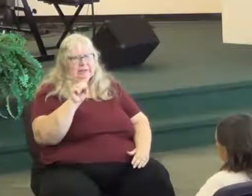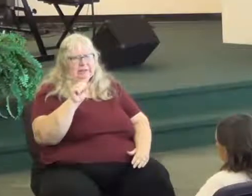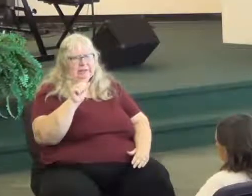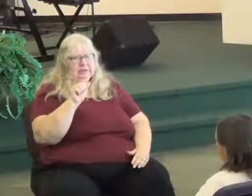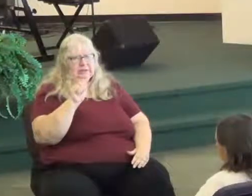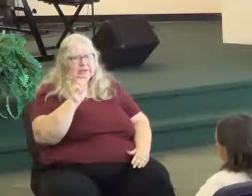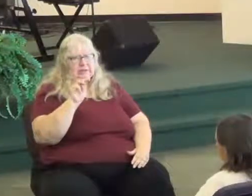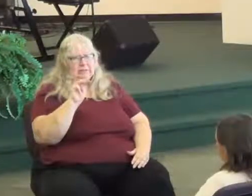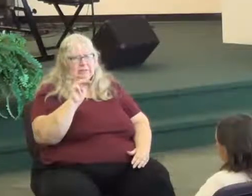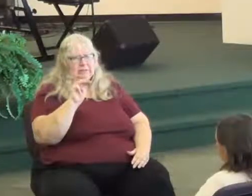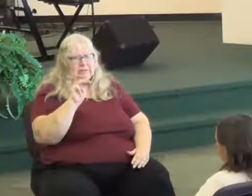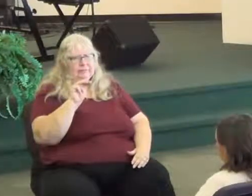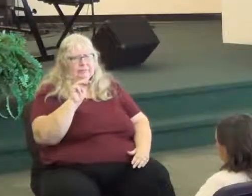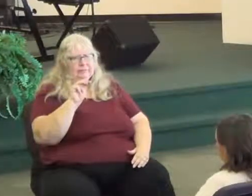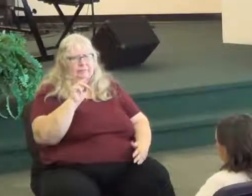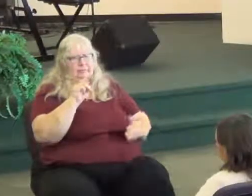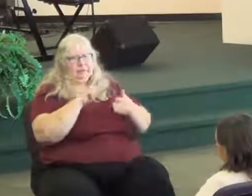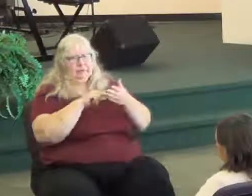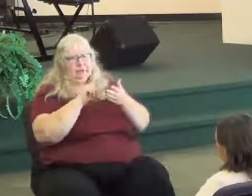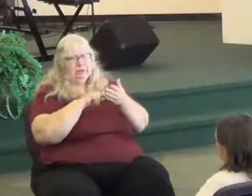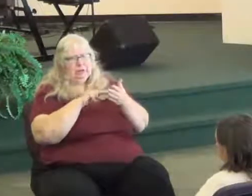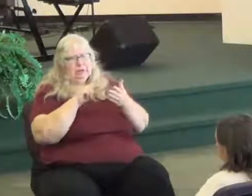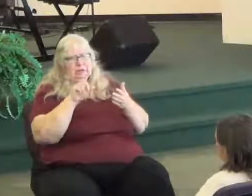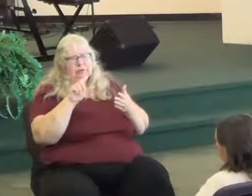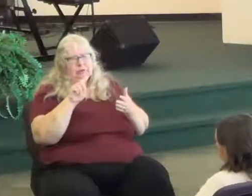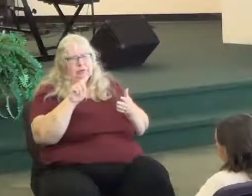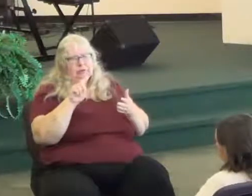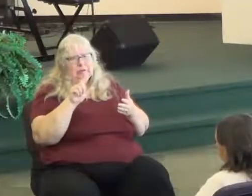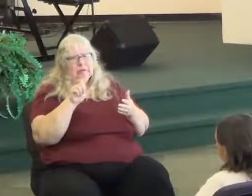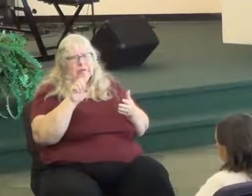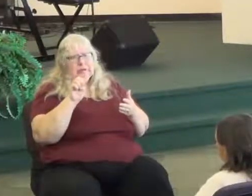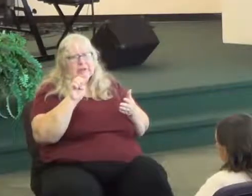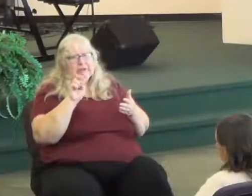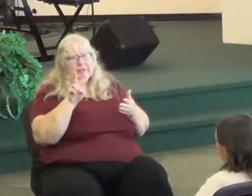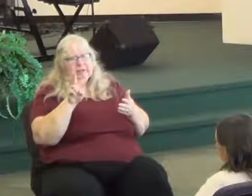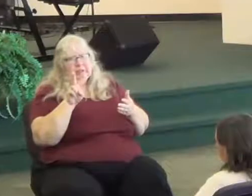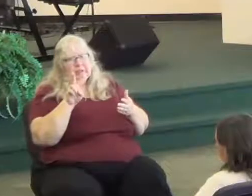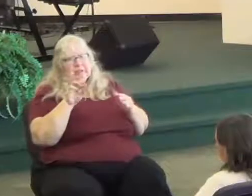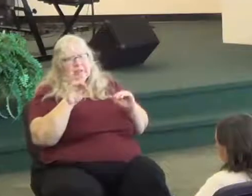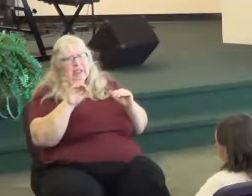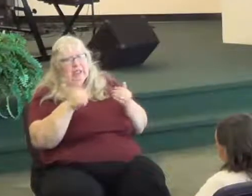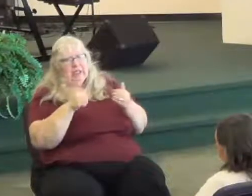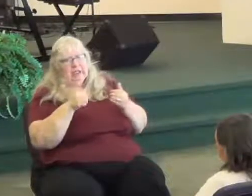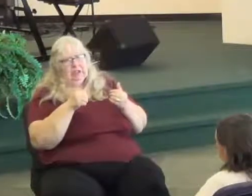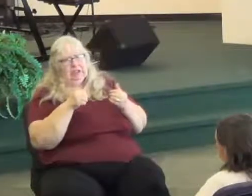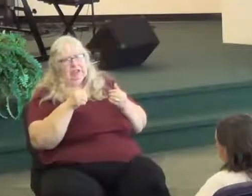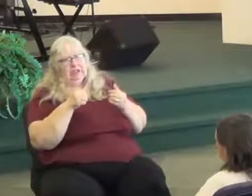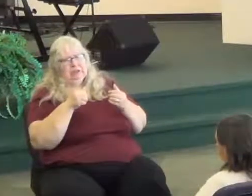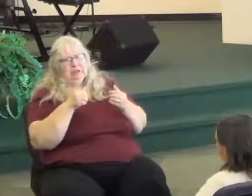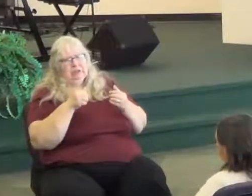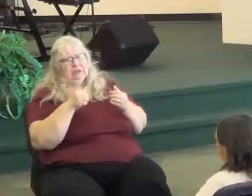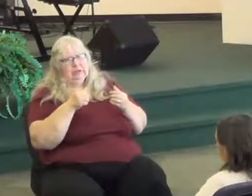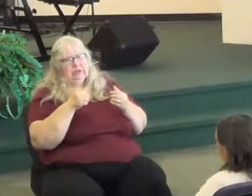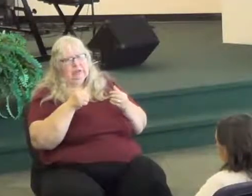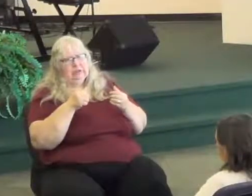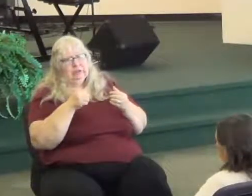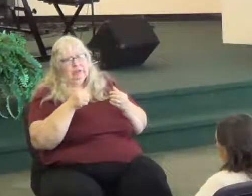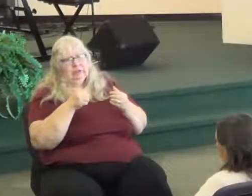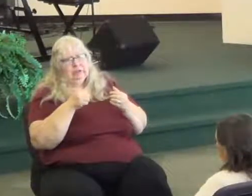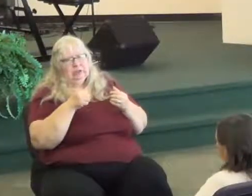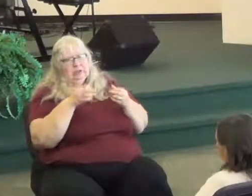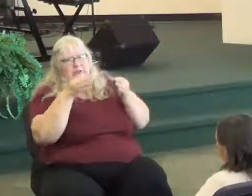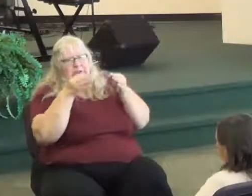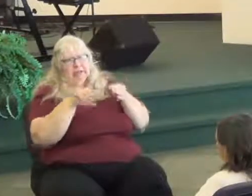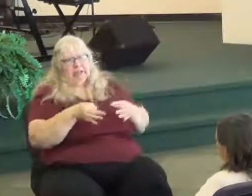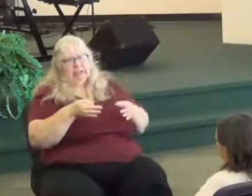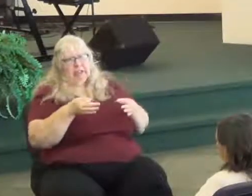rash, because when you read through Leviticus 13, it talks about diagnosing, how you diagnose what they had. And if it's one of those lesser skin diseases,